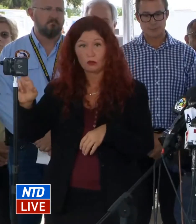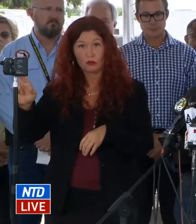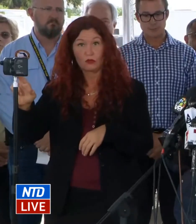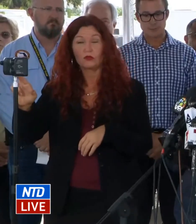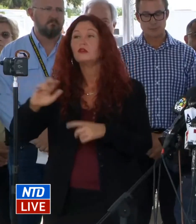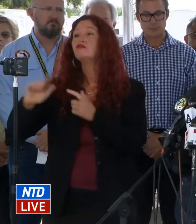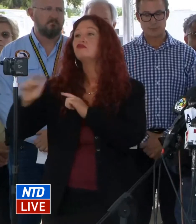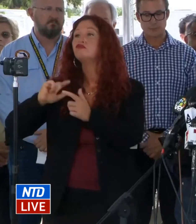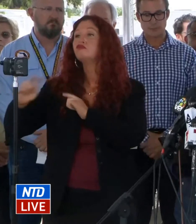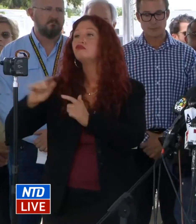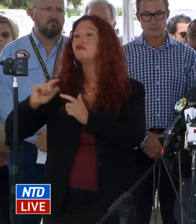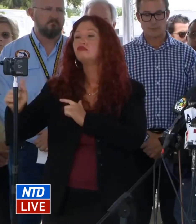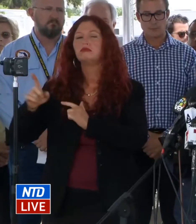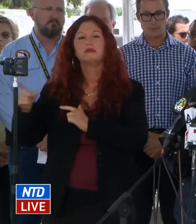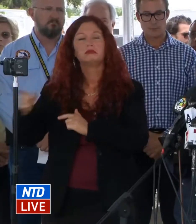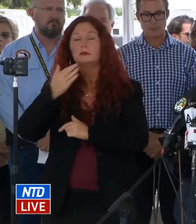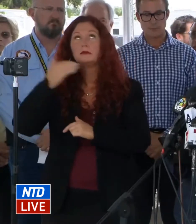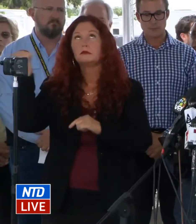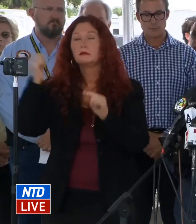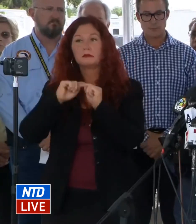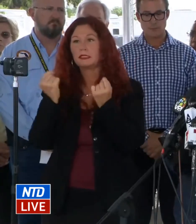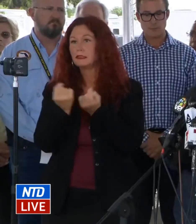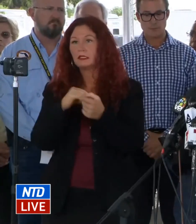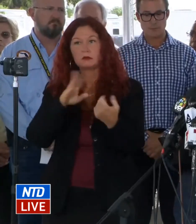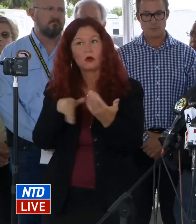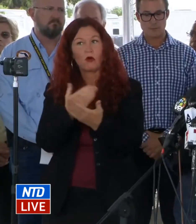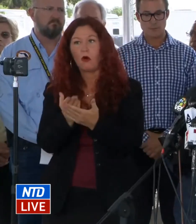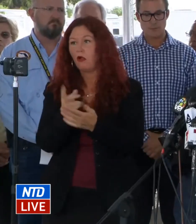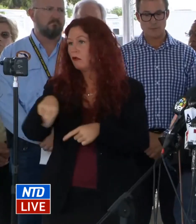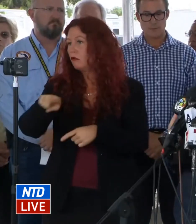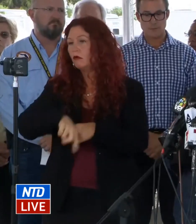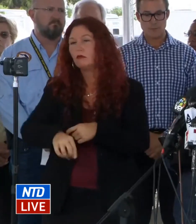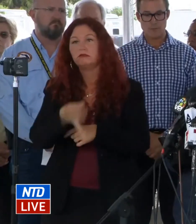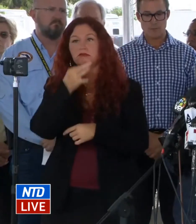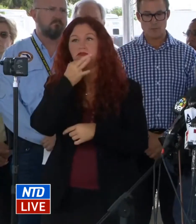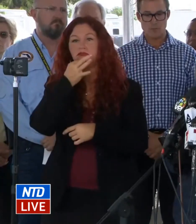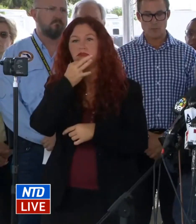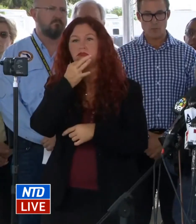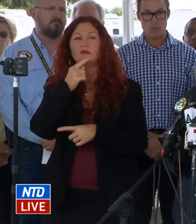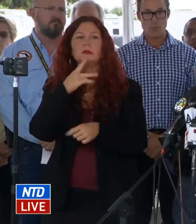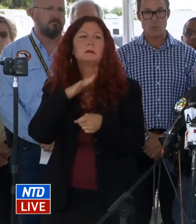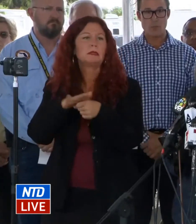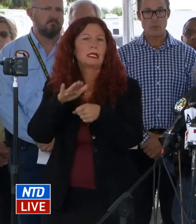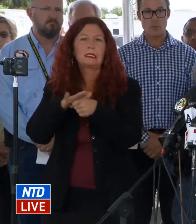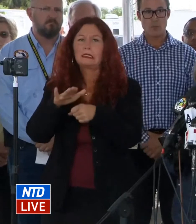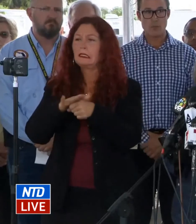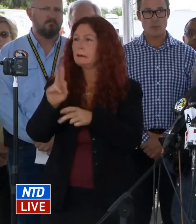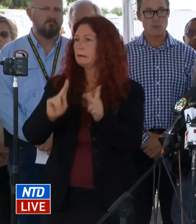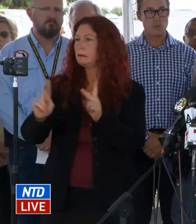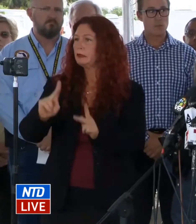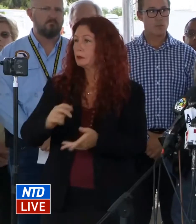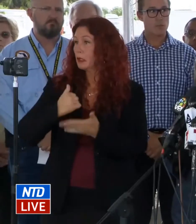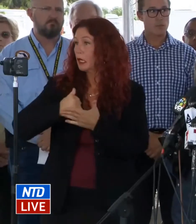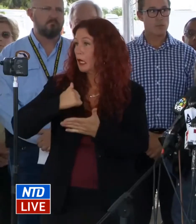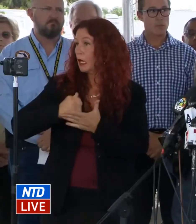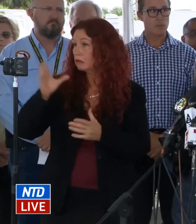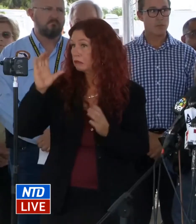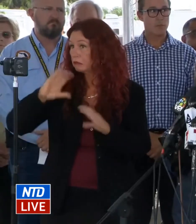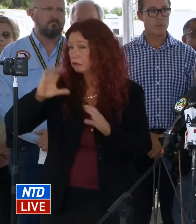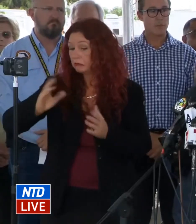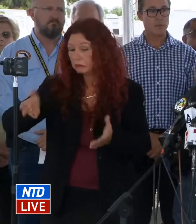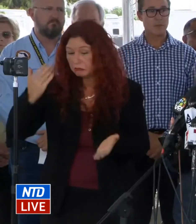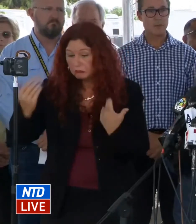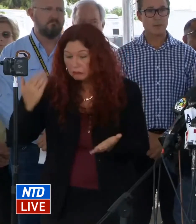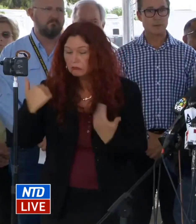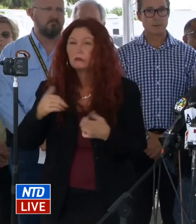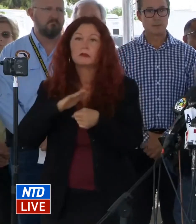are rotating in with our current teams. There are more than sufficient personnel on site. We